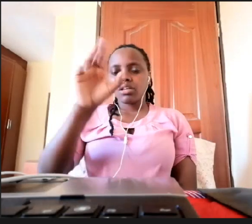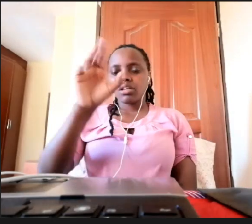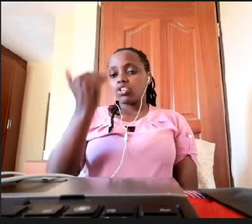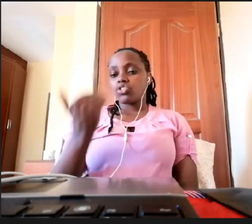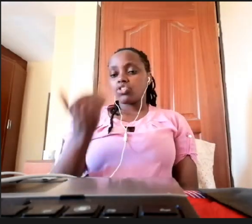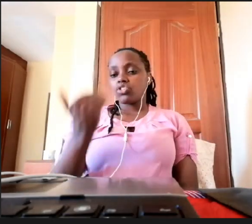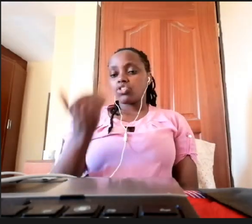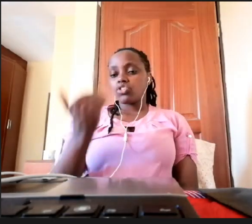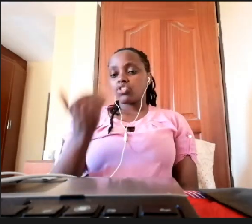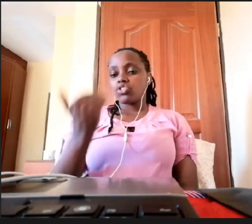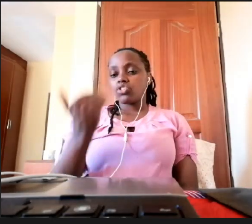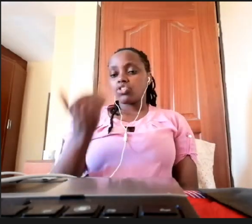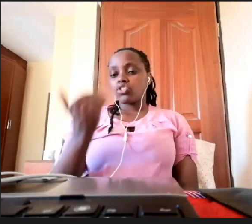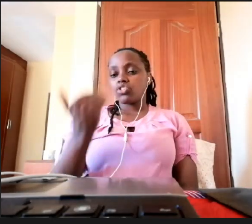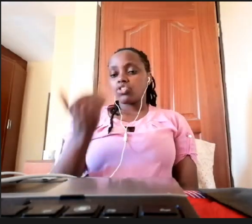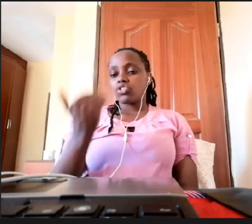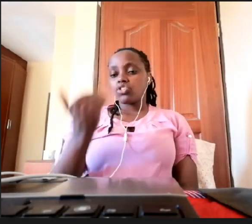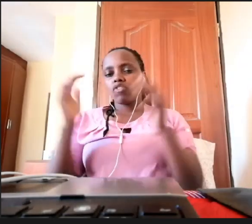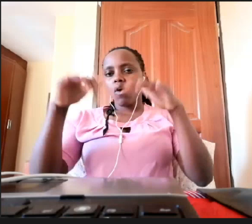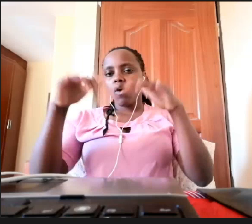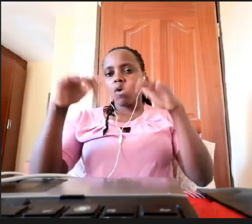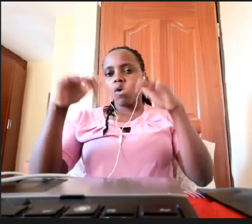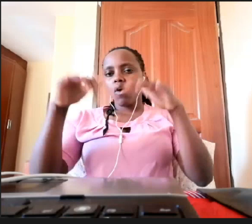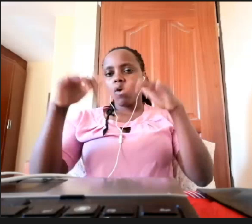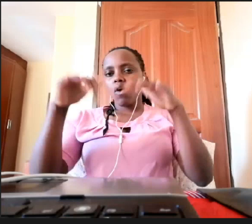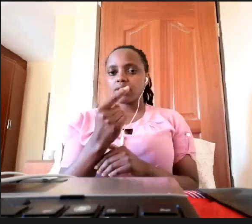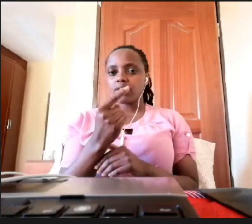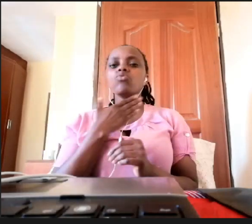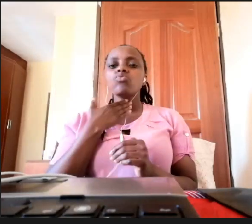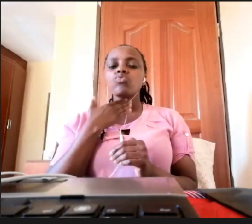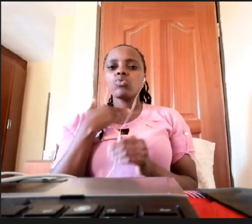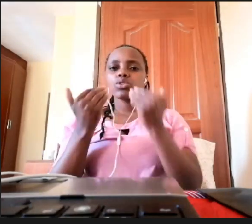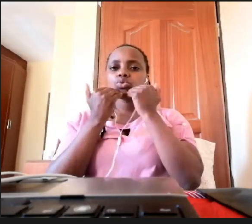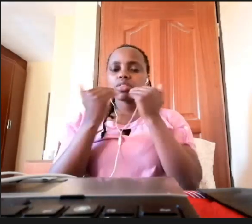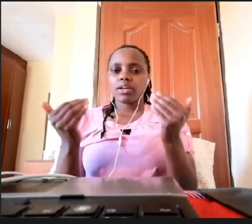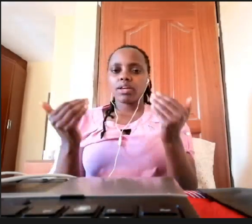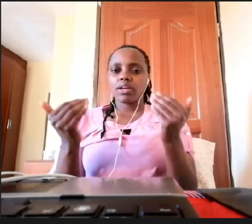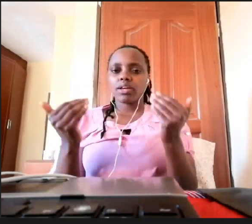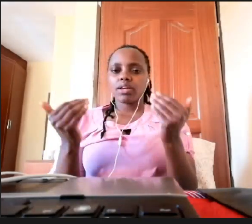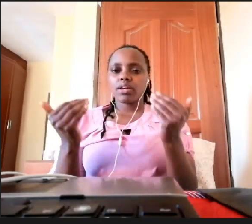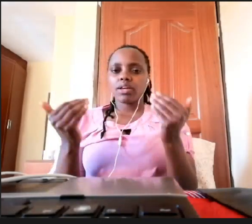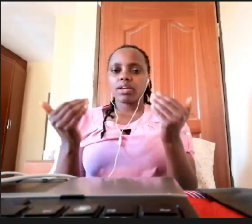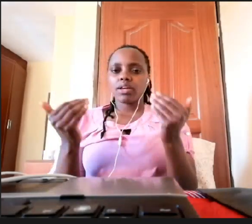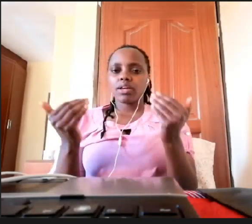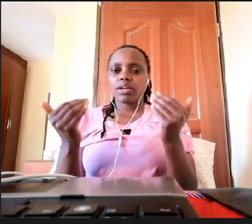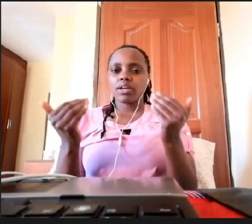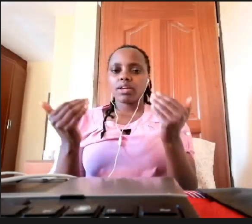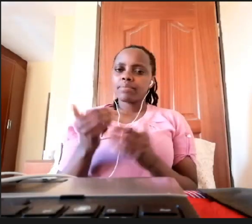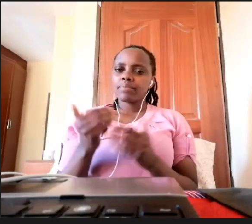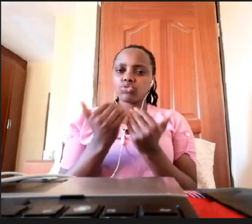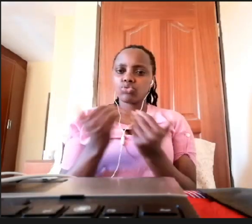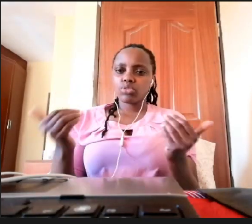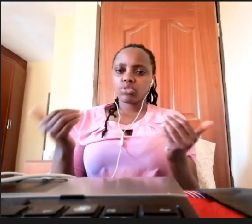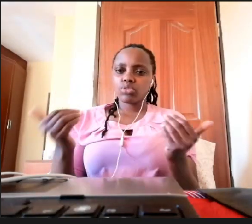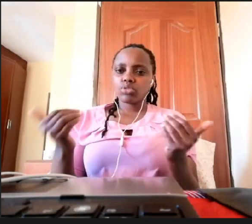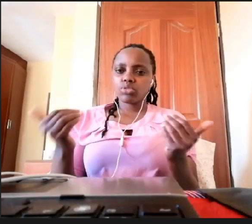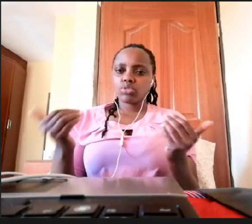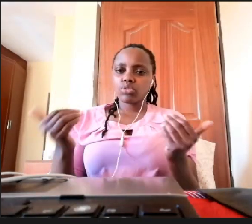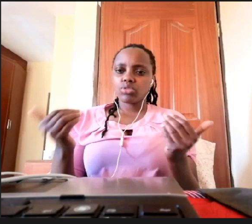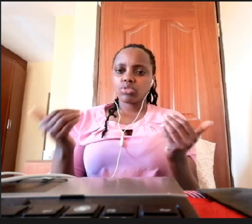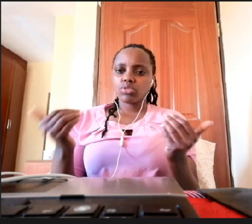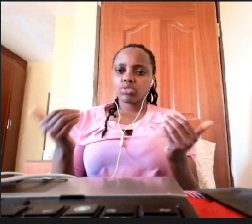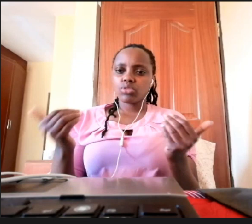Forum. First of all, I would like to thank Save the Children for having chosen Burundi to come